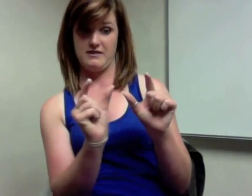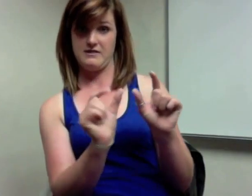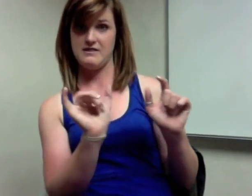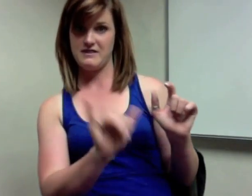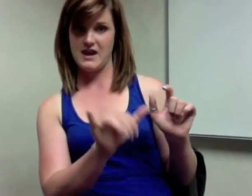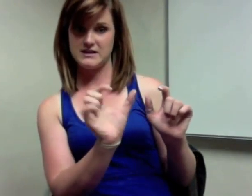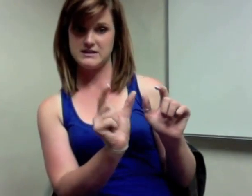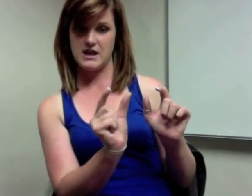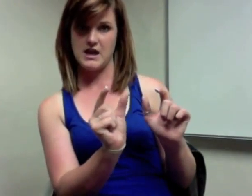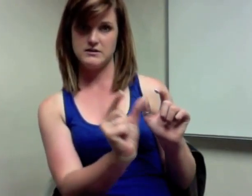well,